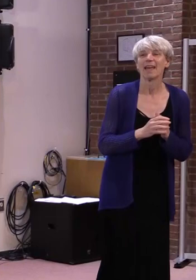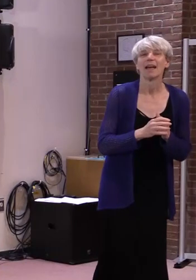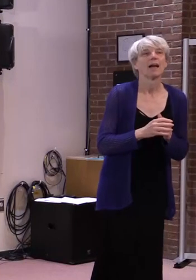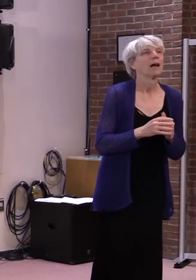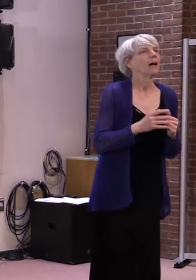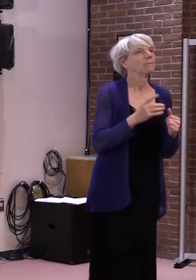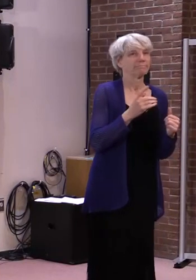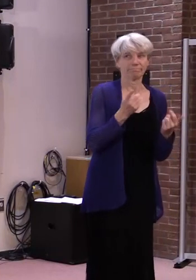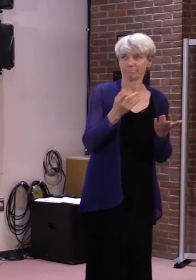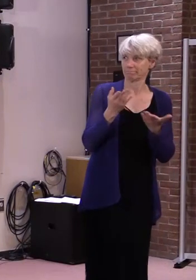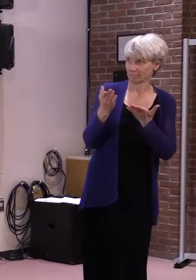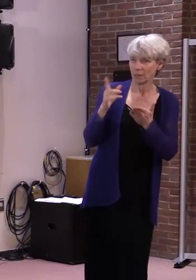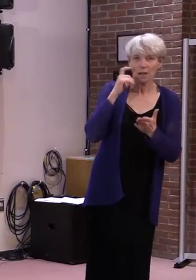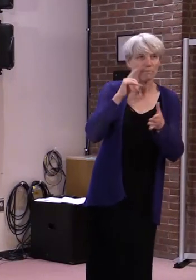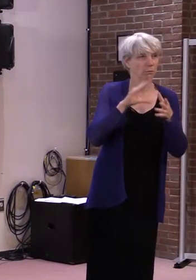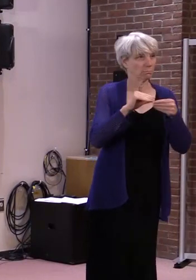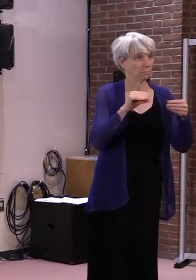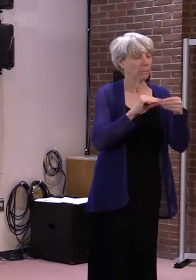governor mentioned, we have